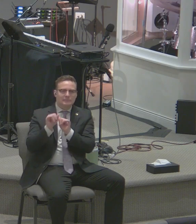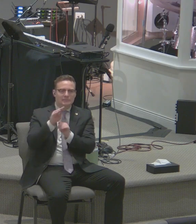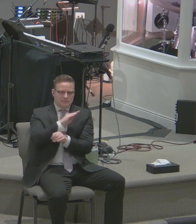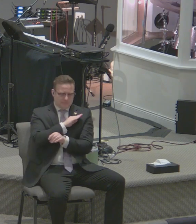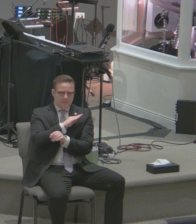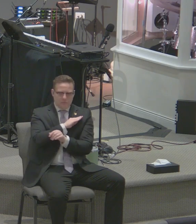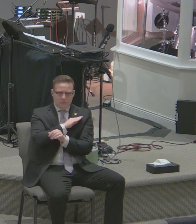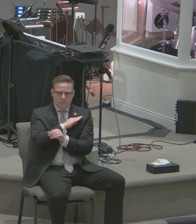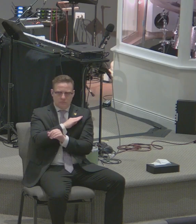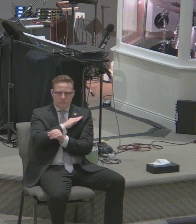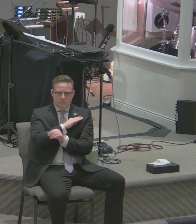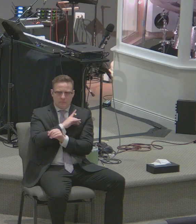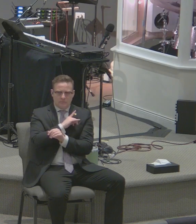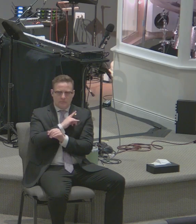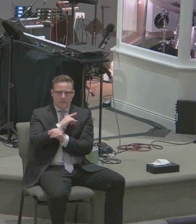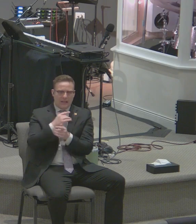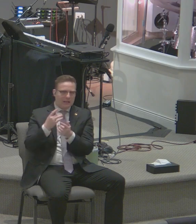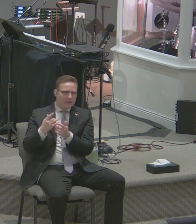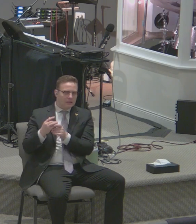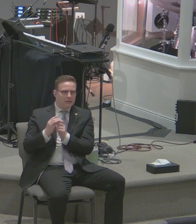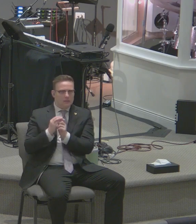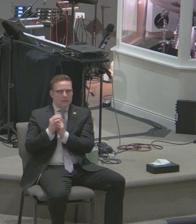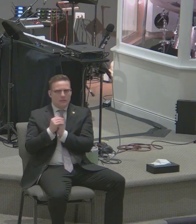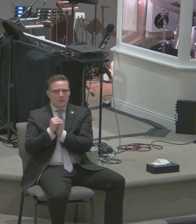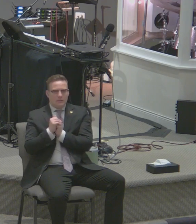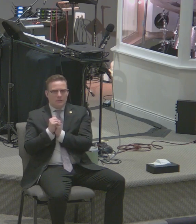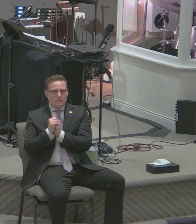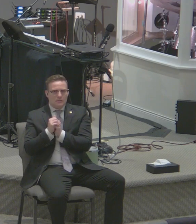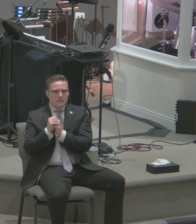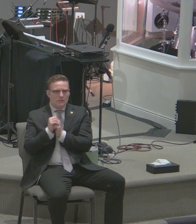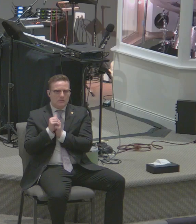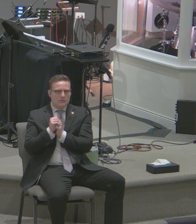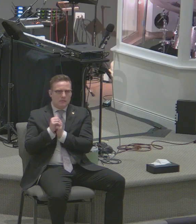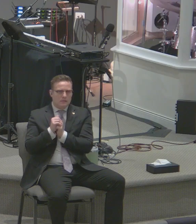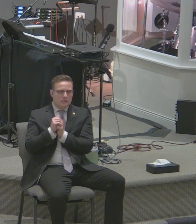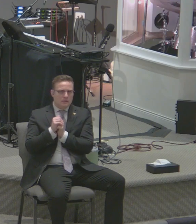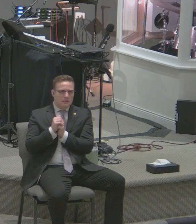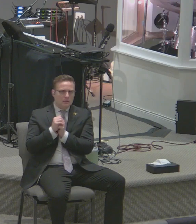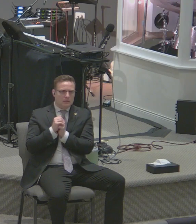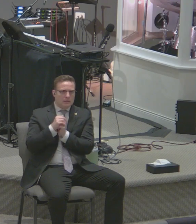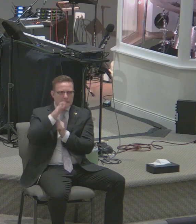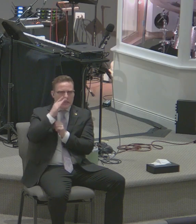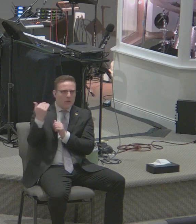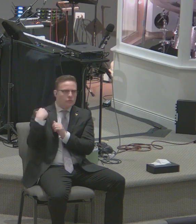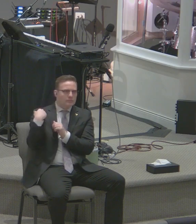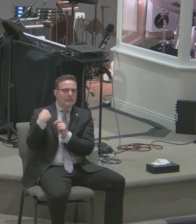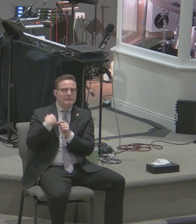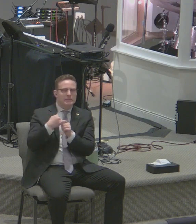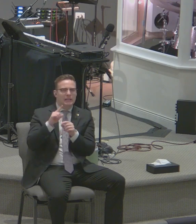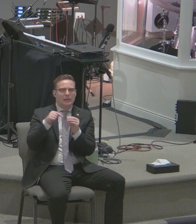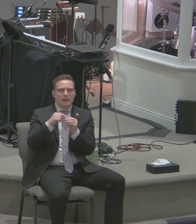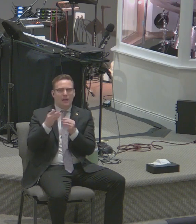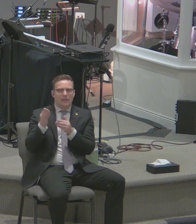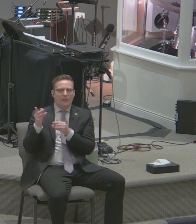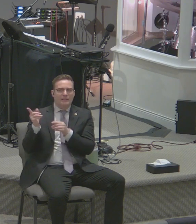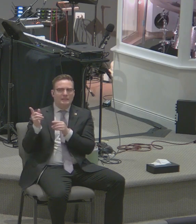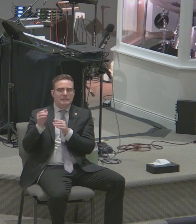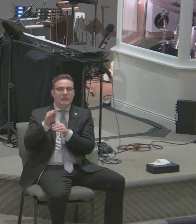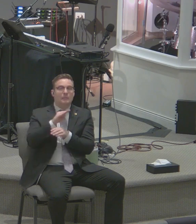I get reminded of the things that you have shown. And